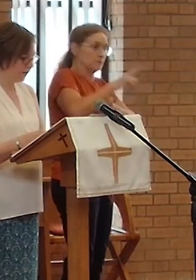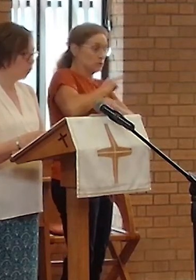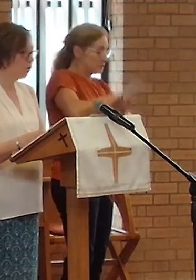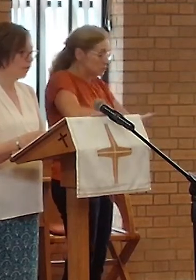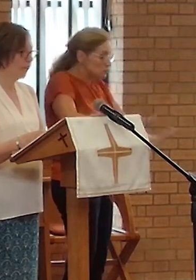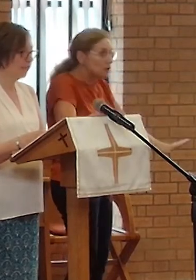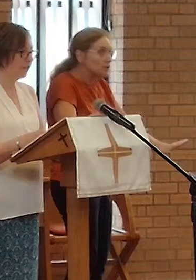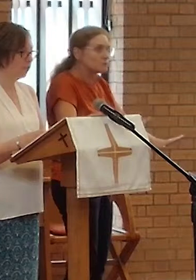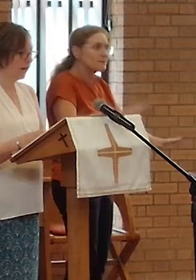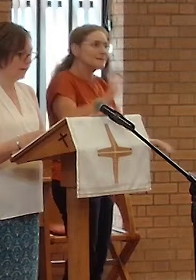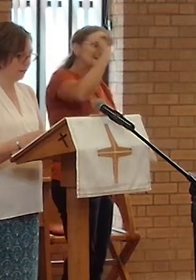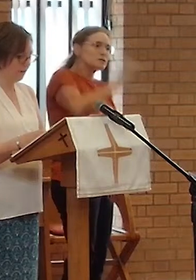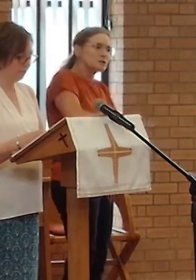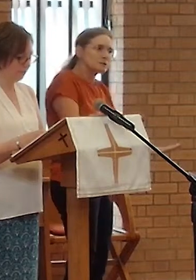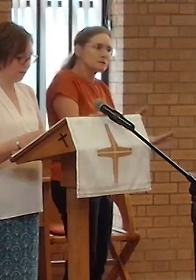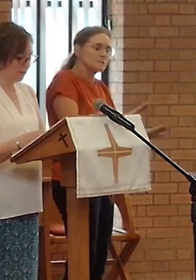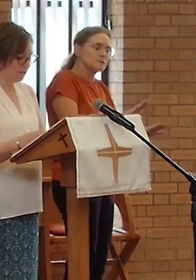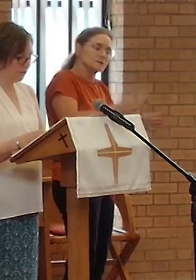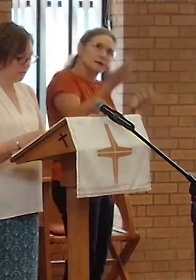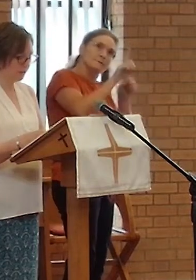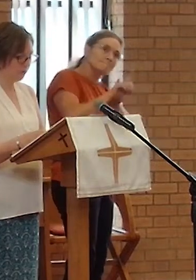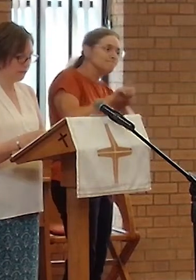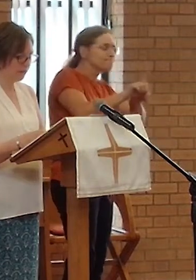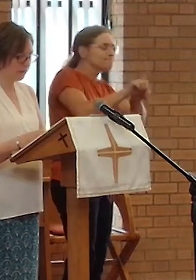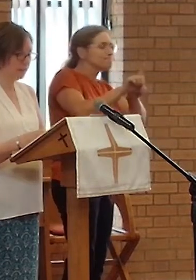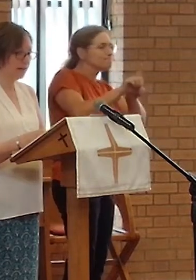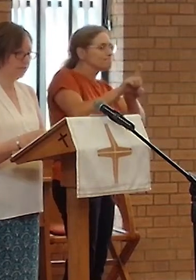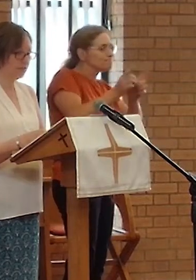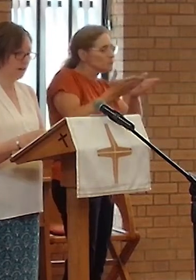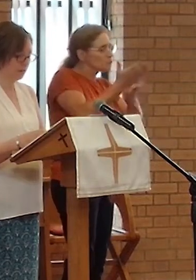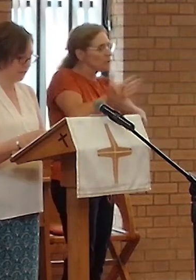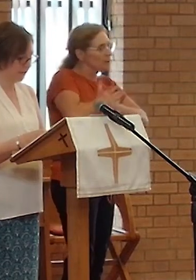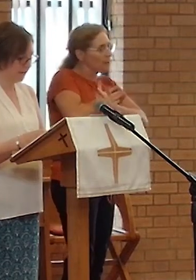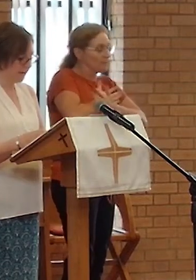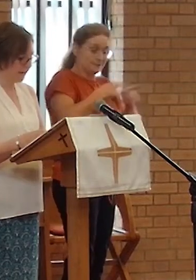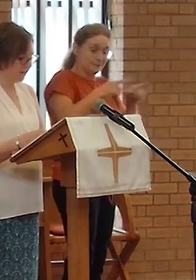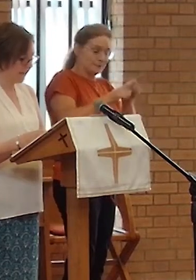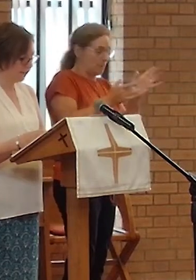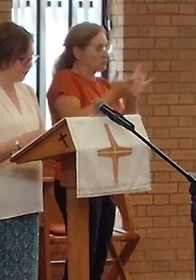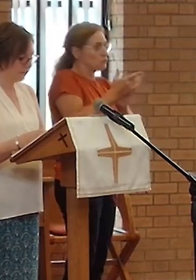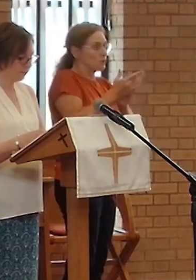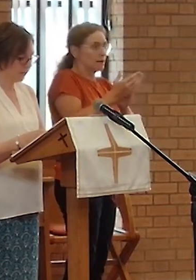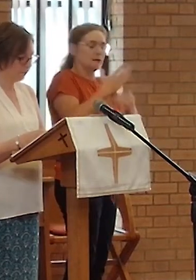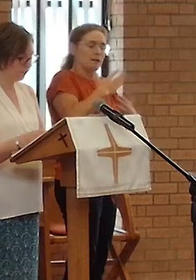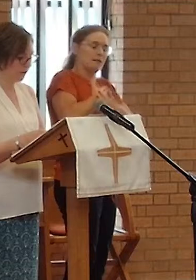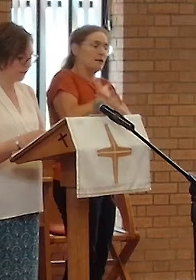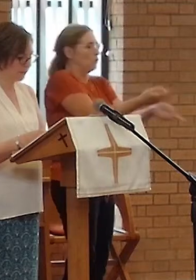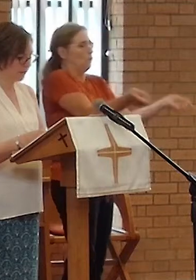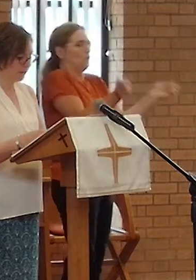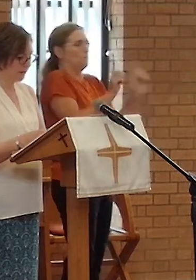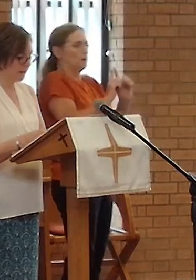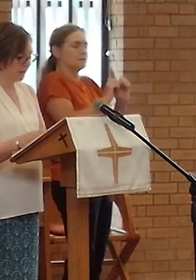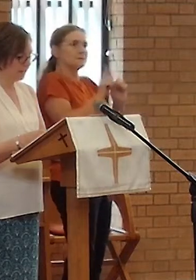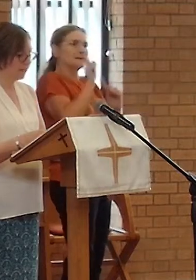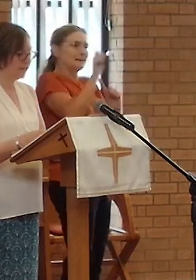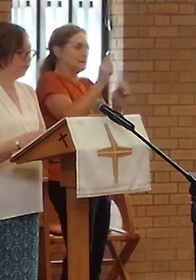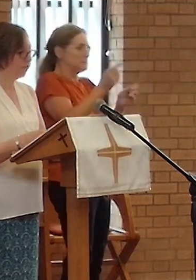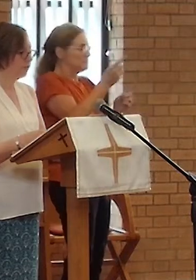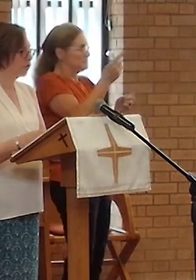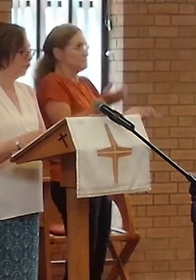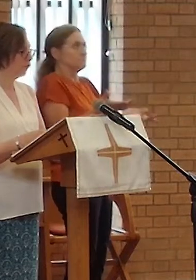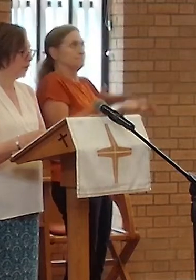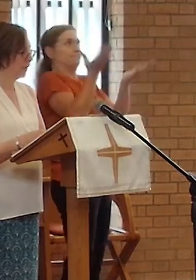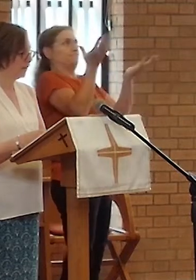and walk in the way of love, just as Christ loved us and gave himself up for us as a